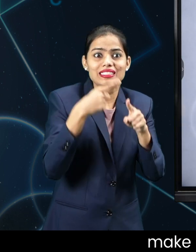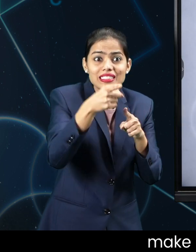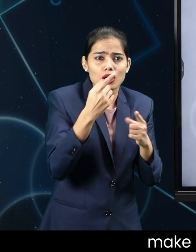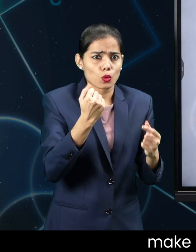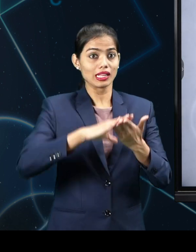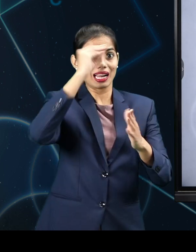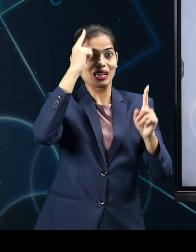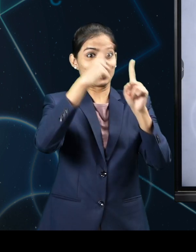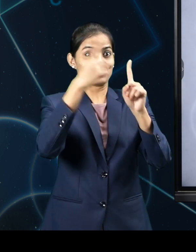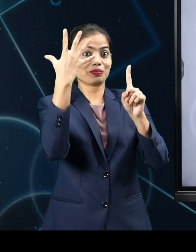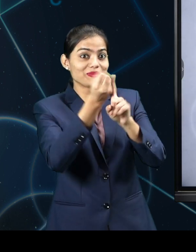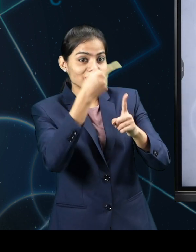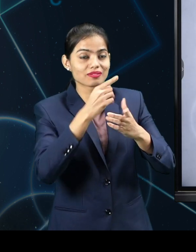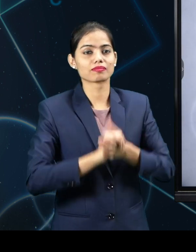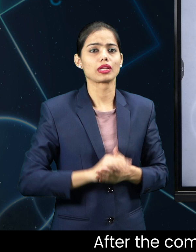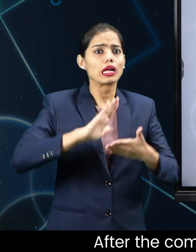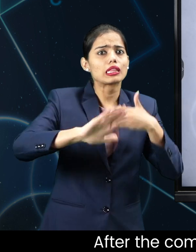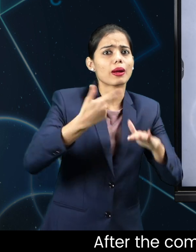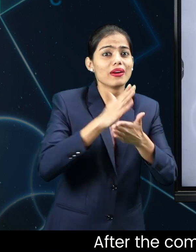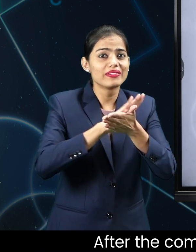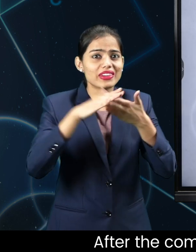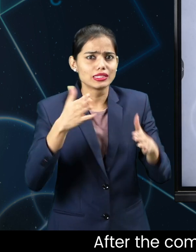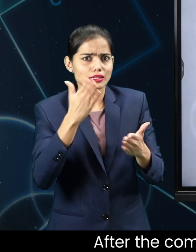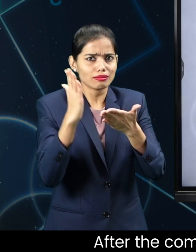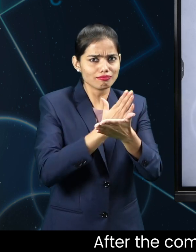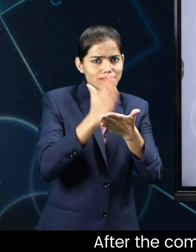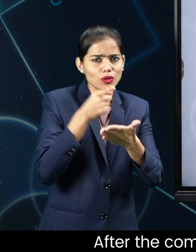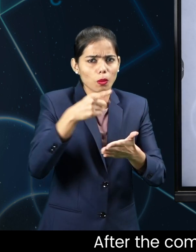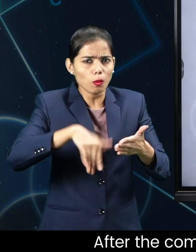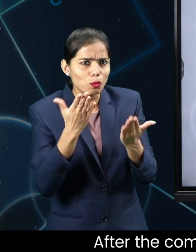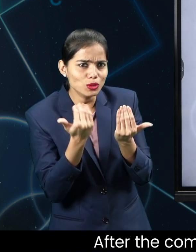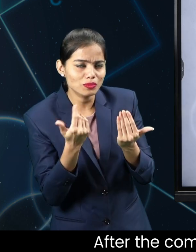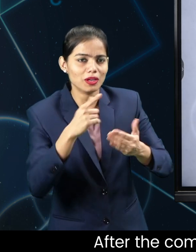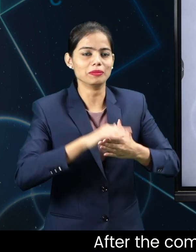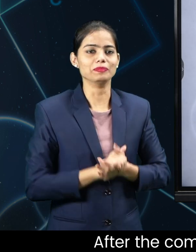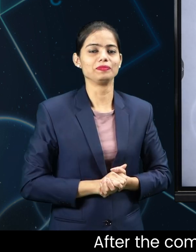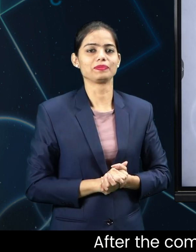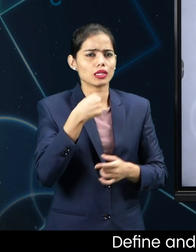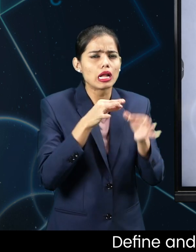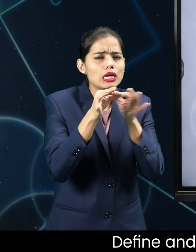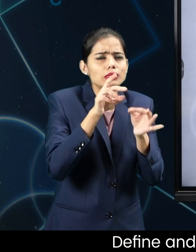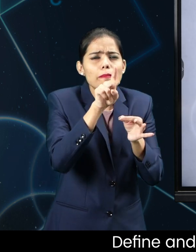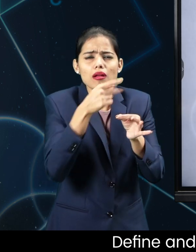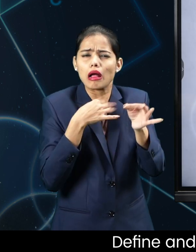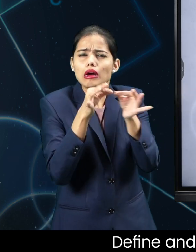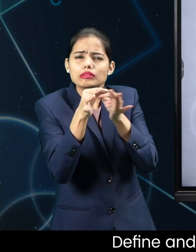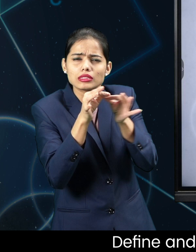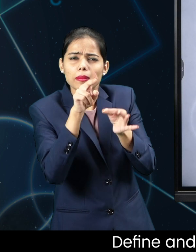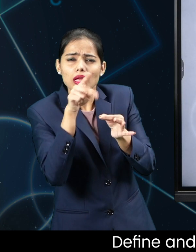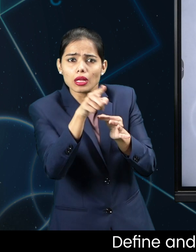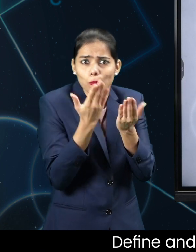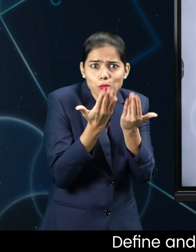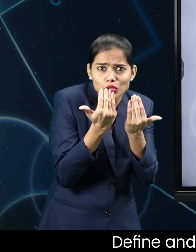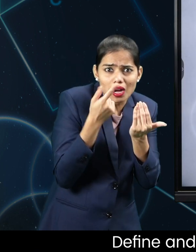lives. Learning outcomes. After the completion of this lesson, you will be able to define and describe